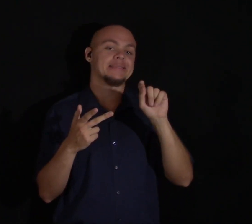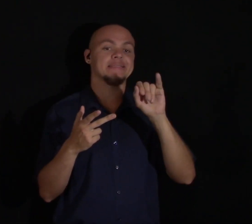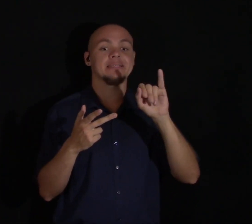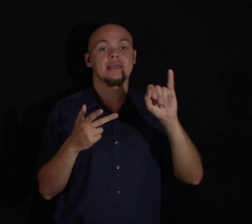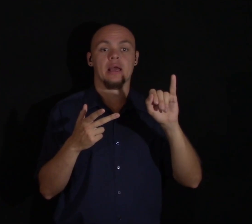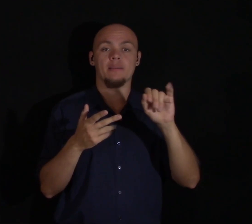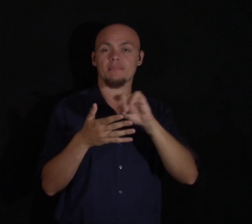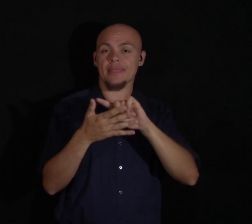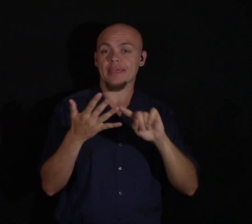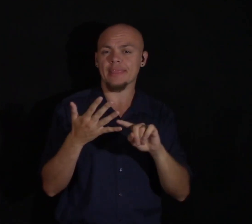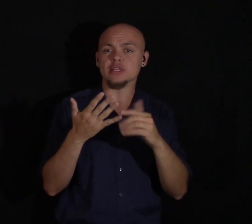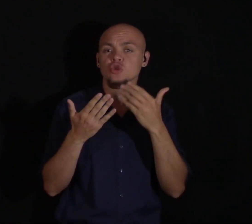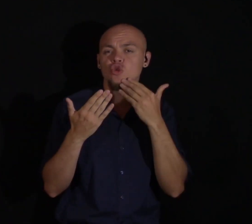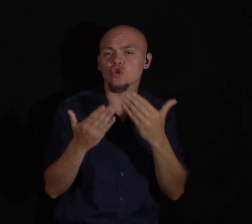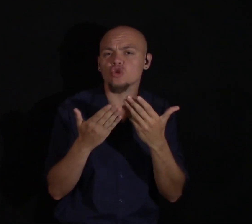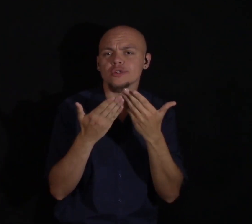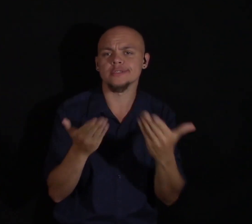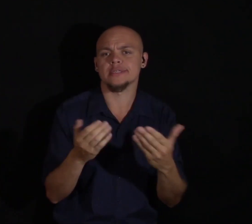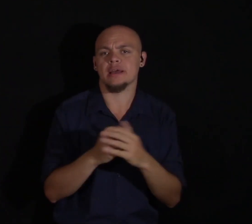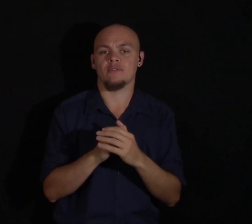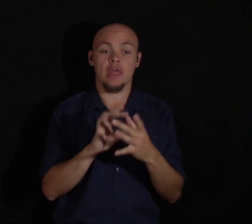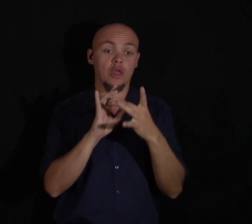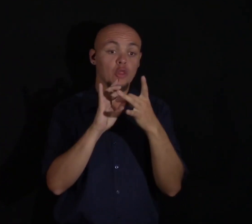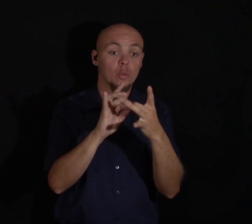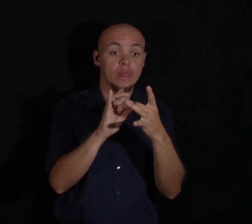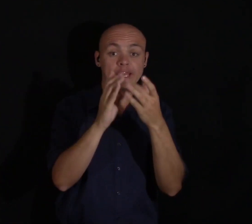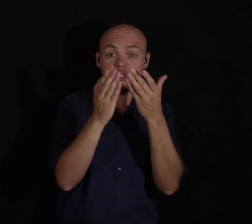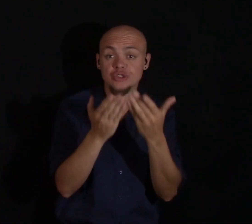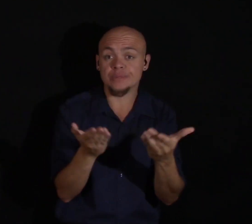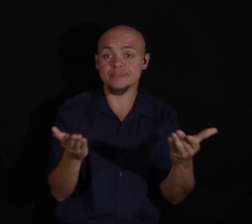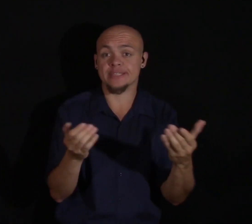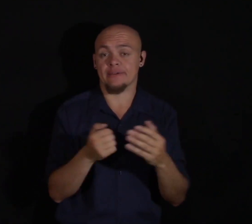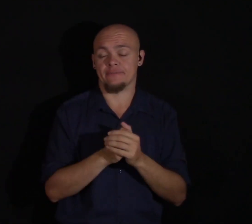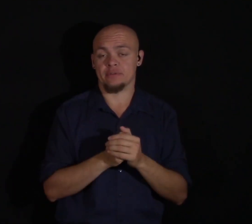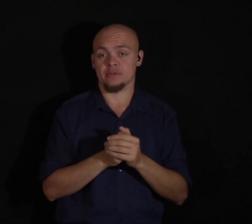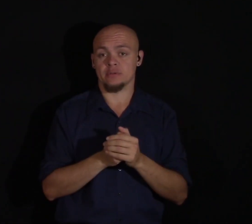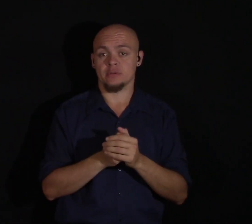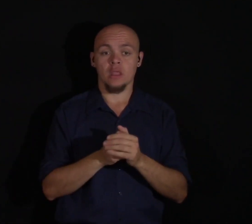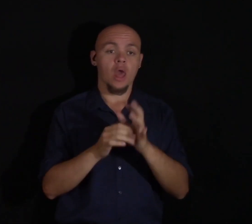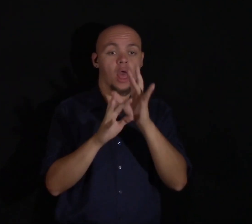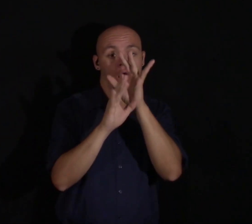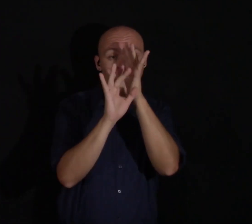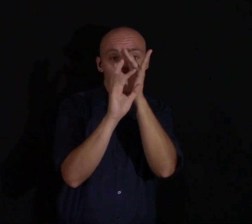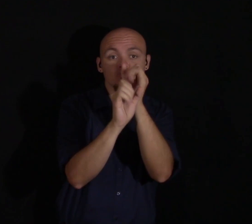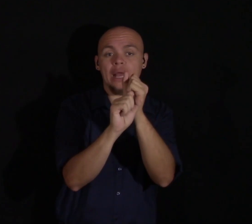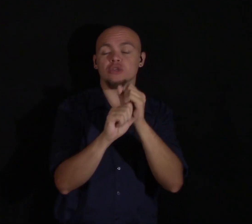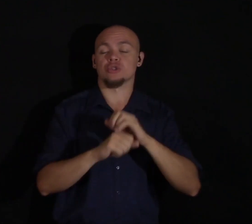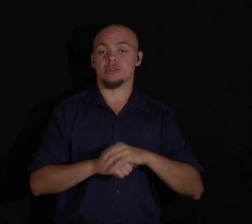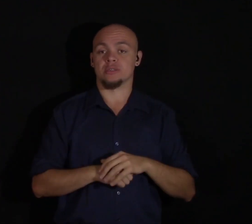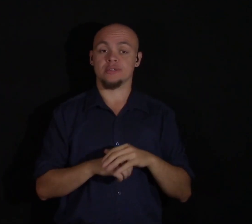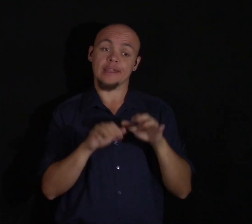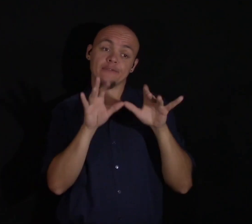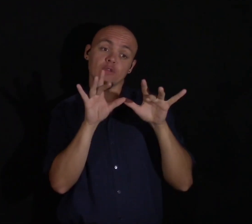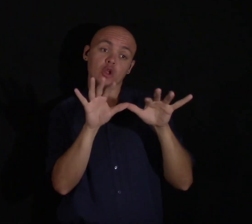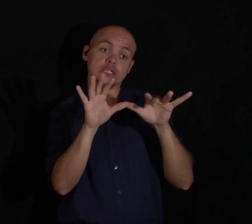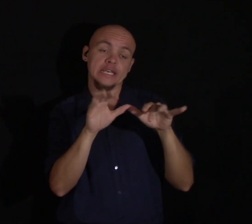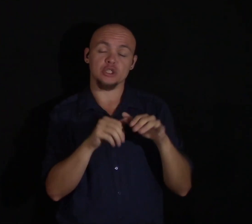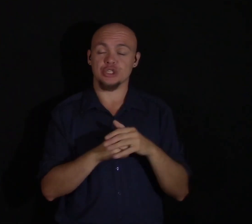stuff? You know, the relationship stuff, like attraction,